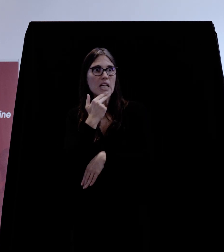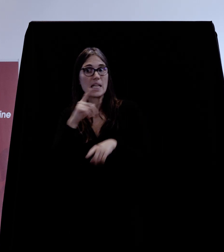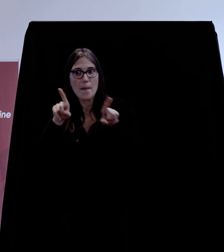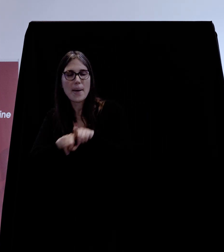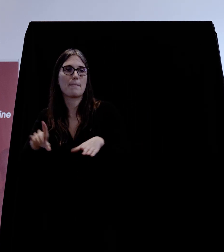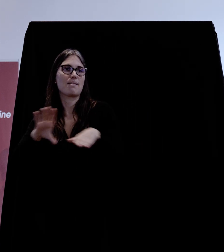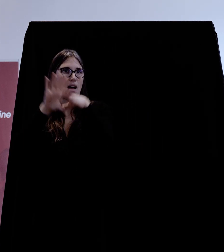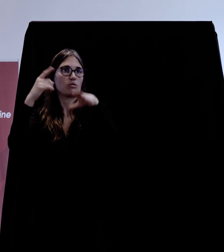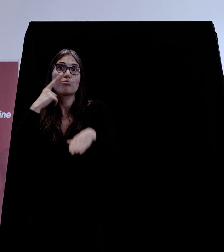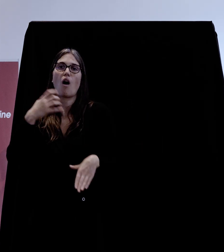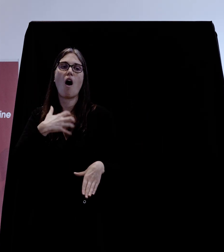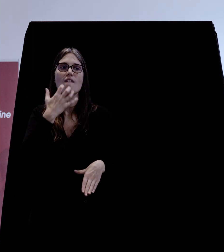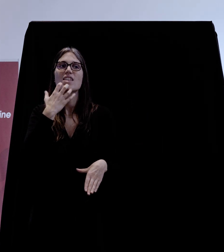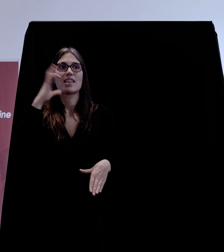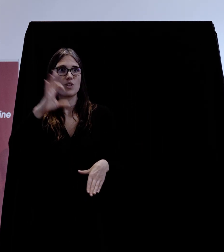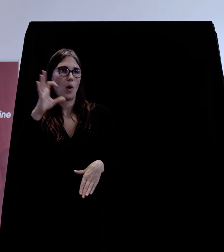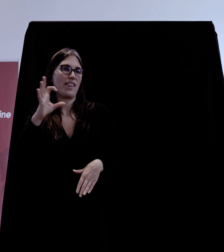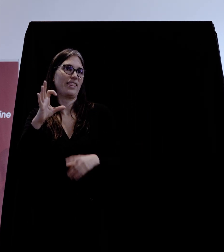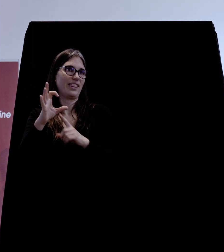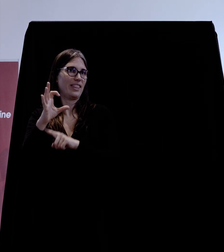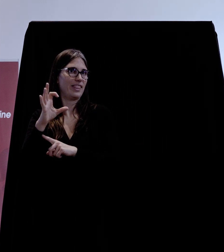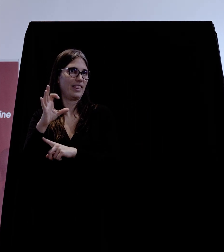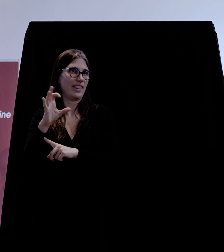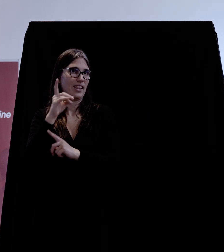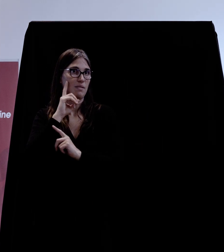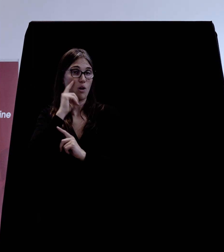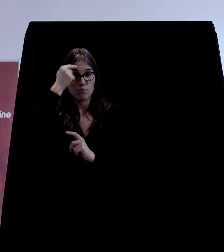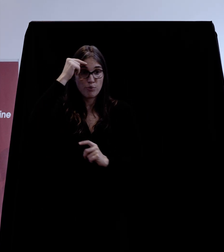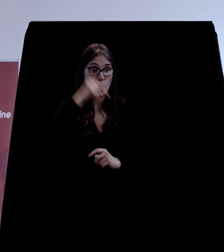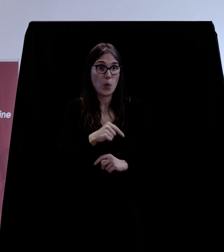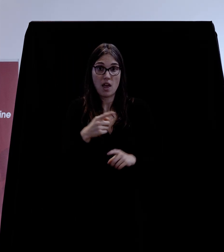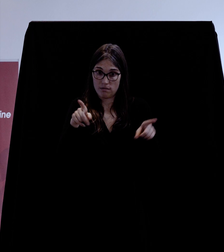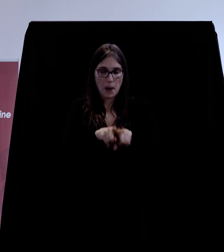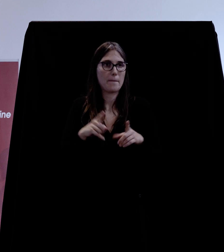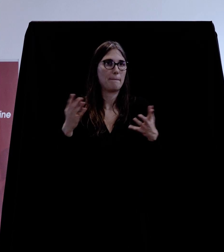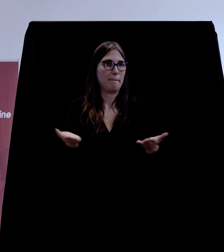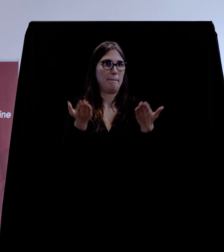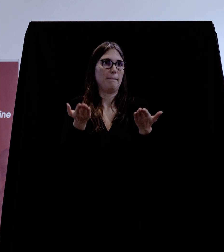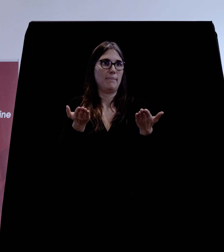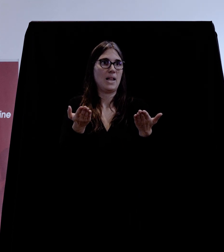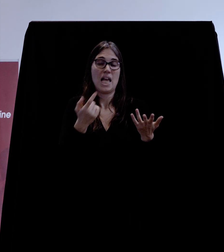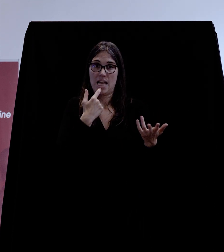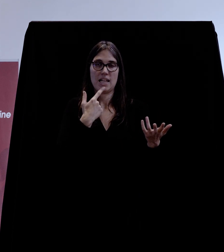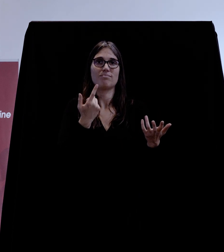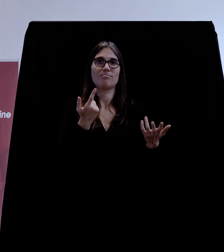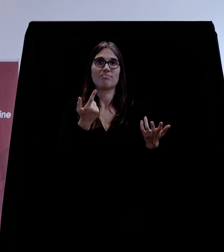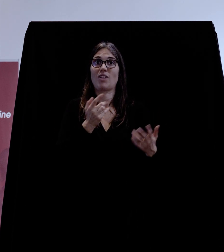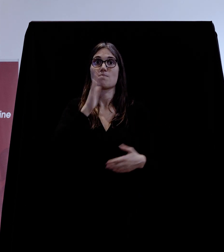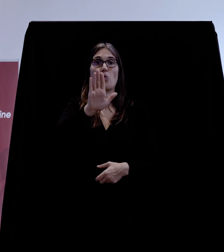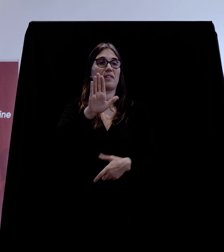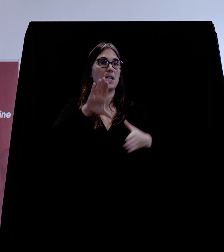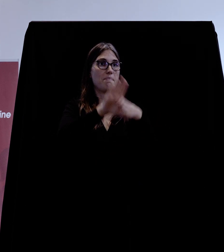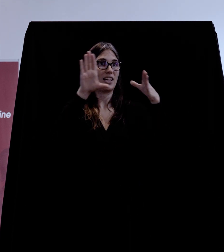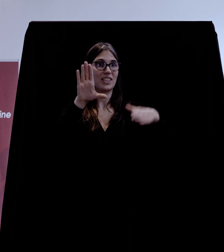which is it that you want. Now today he'll just go to the refrigerator and get it, or go to the bathroom and take care of himself. But back then it